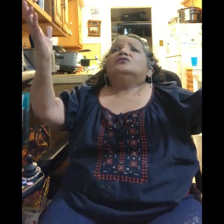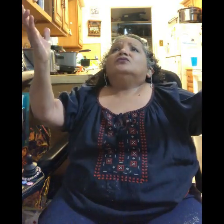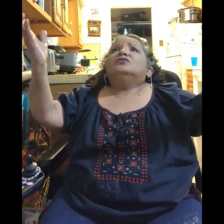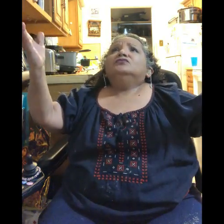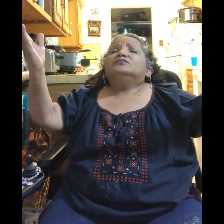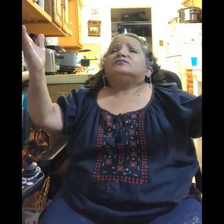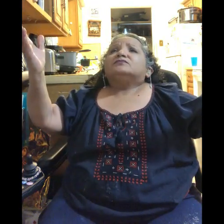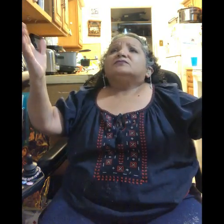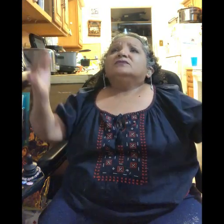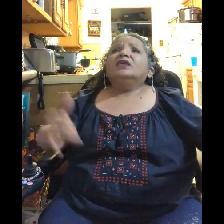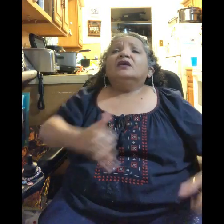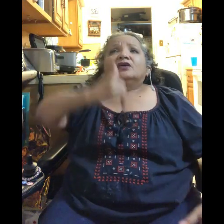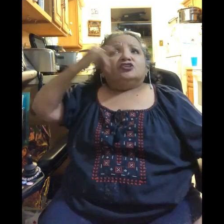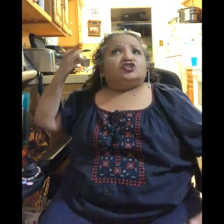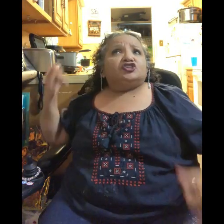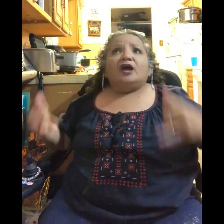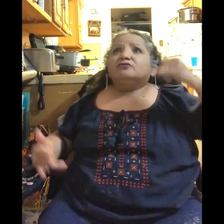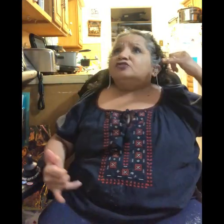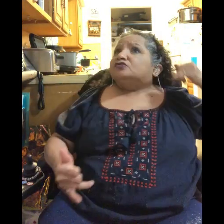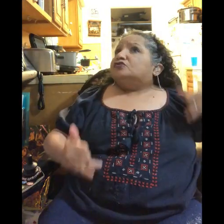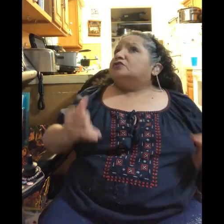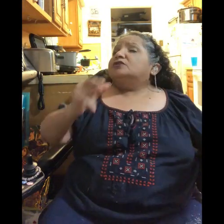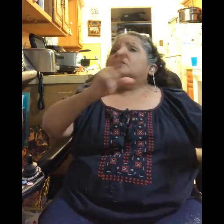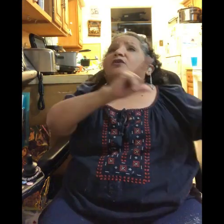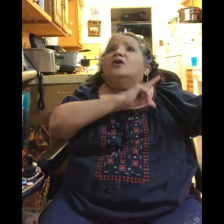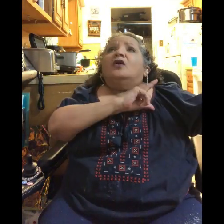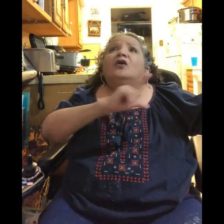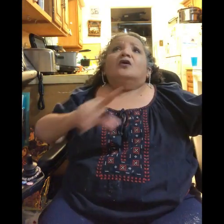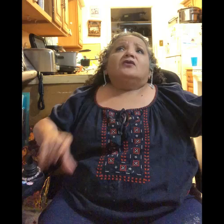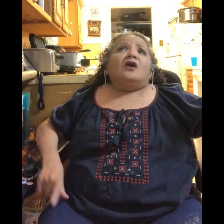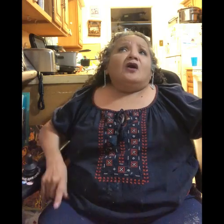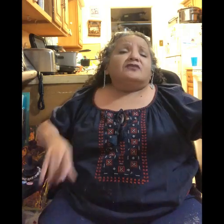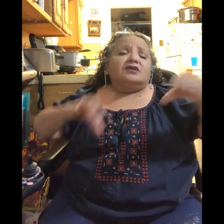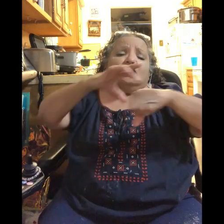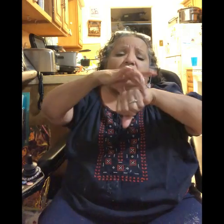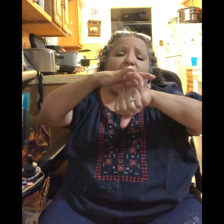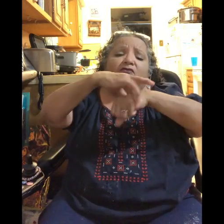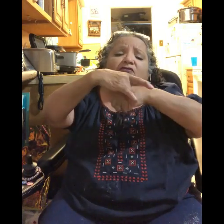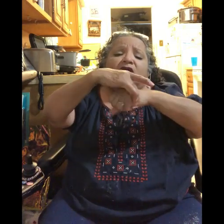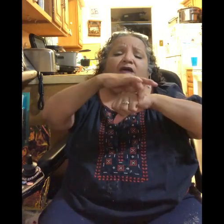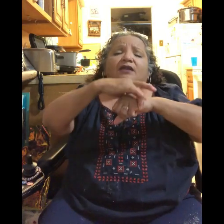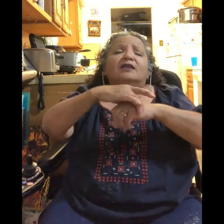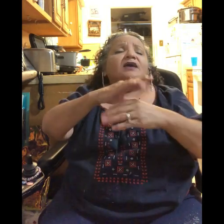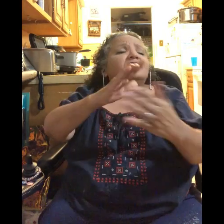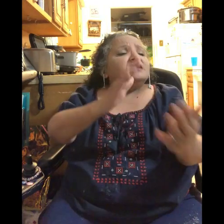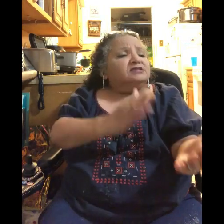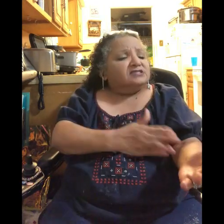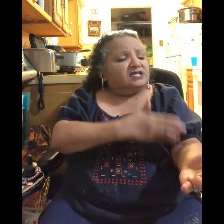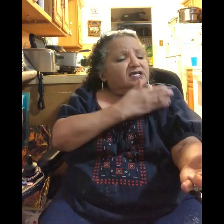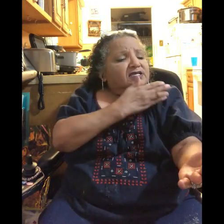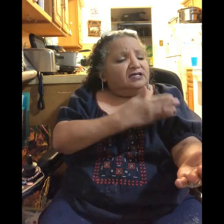you. Shout to the Lord, all the earth, let us